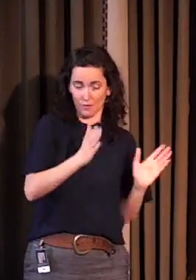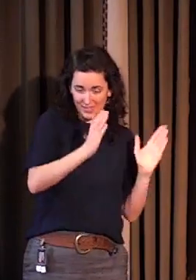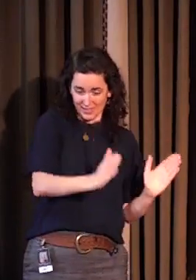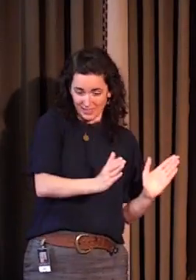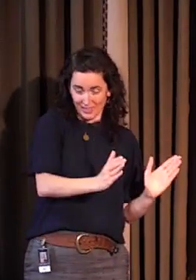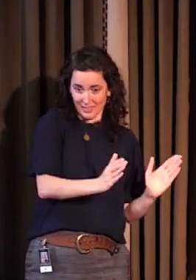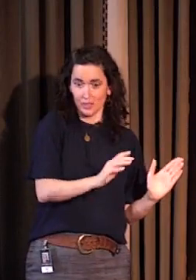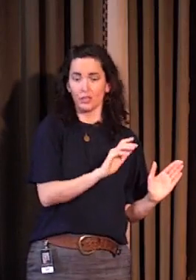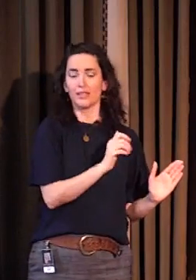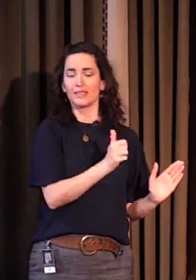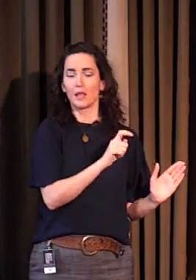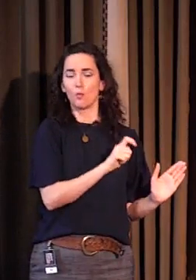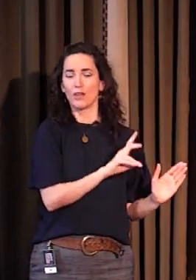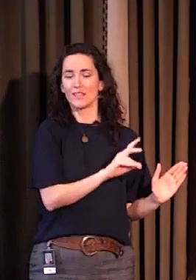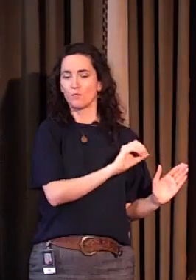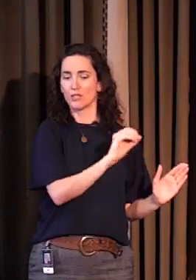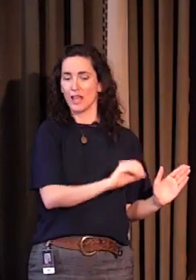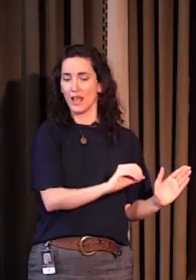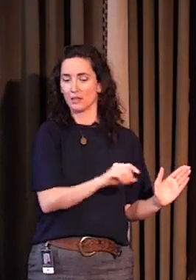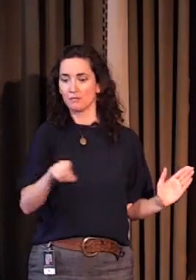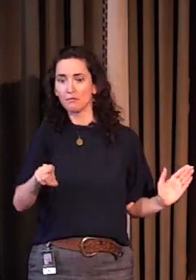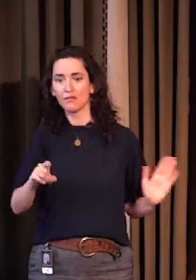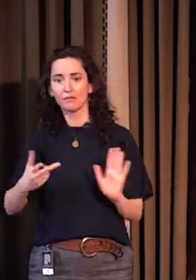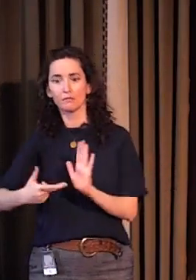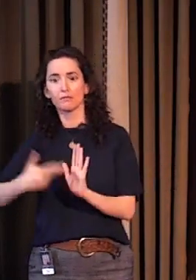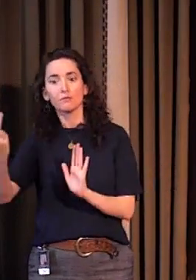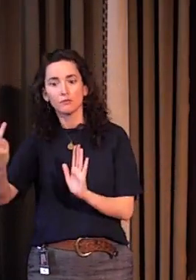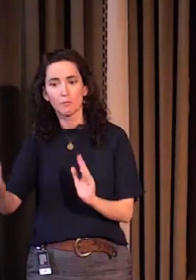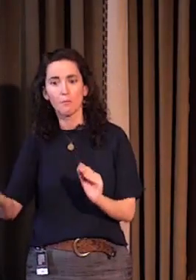10.7%, almost tripled in 1 week.